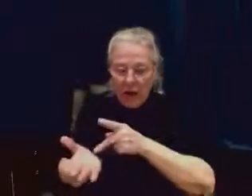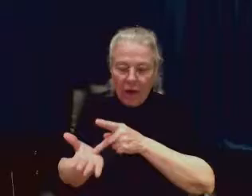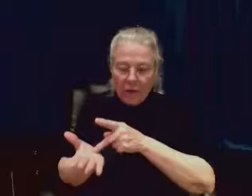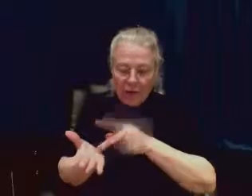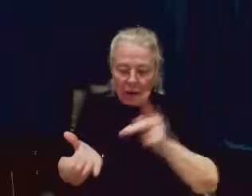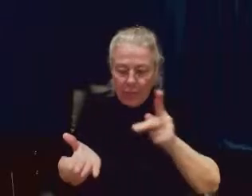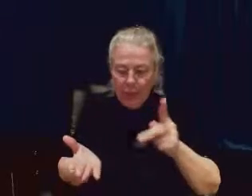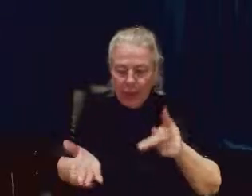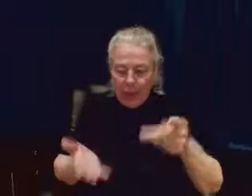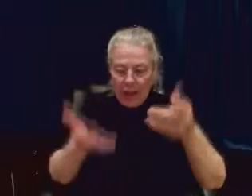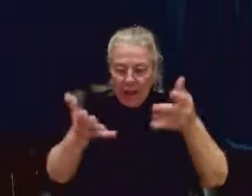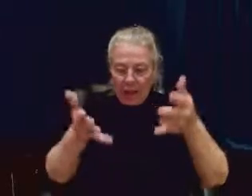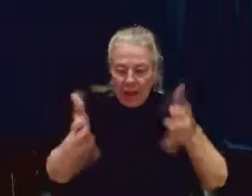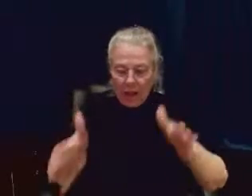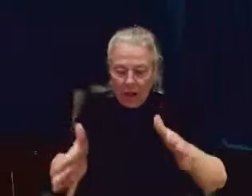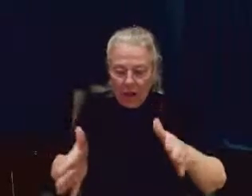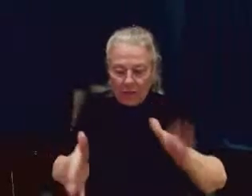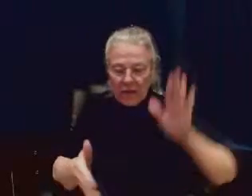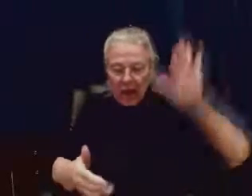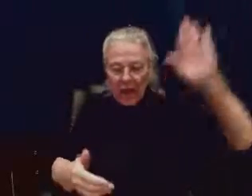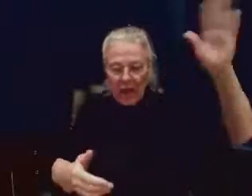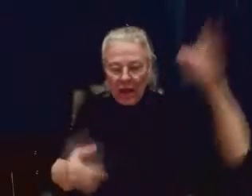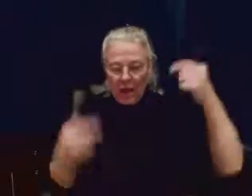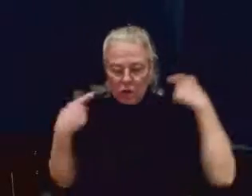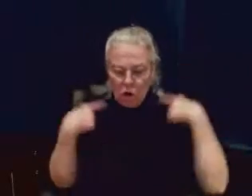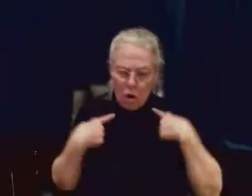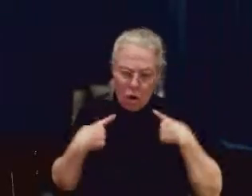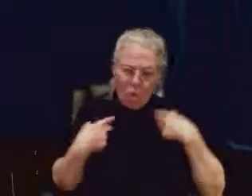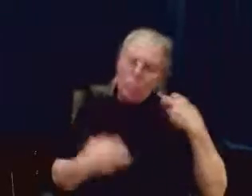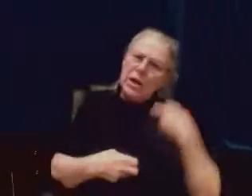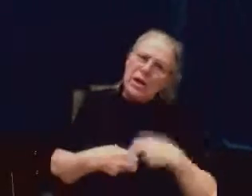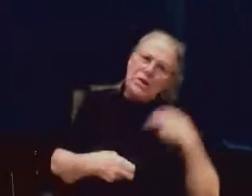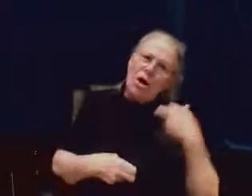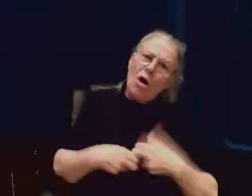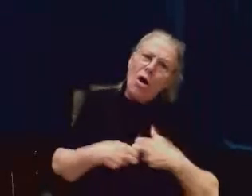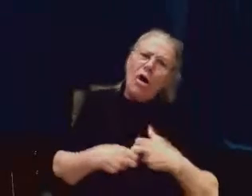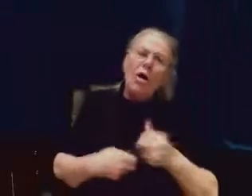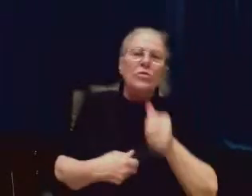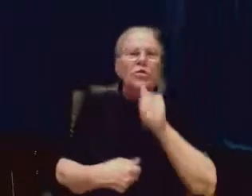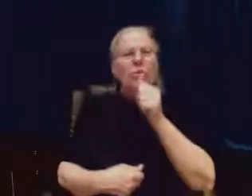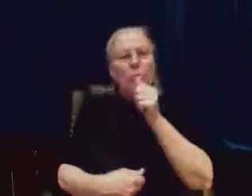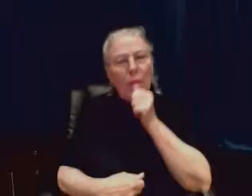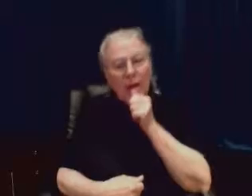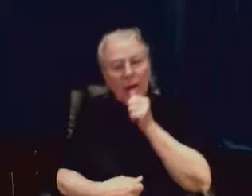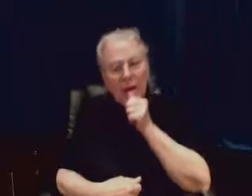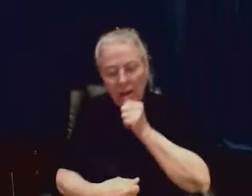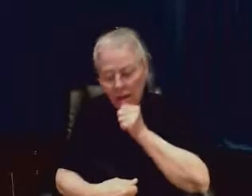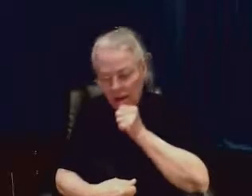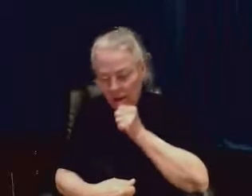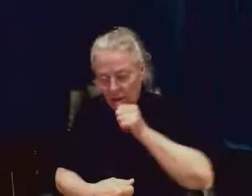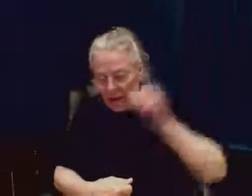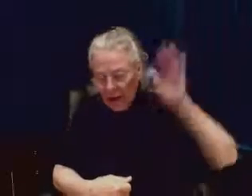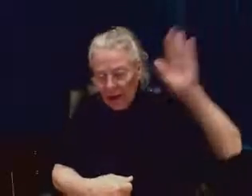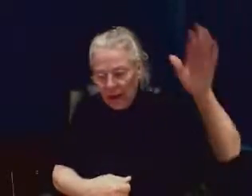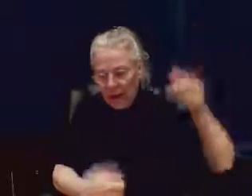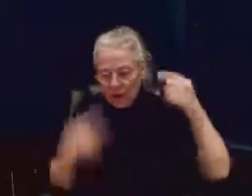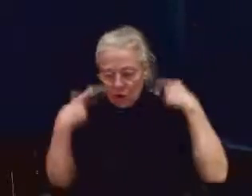not repay the loss. His yoke is hard to bear. His